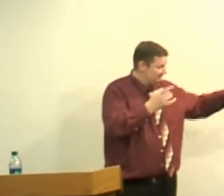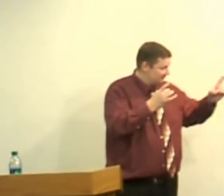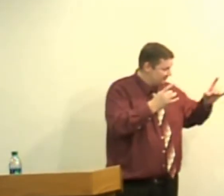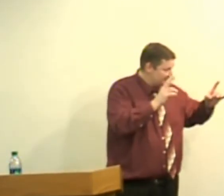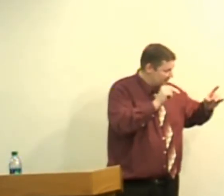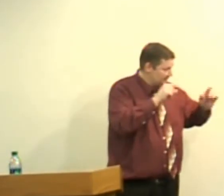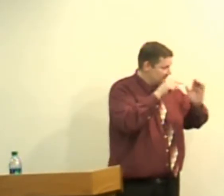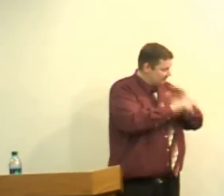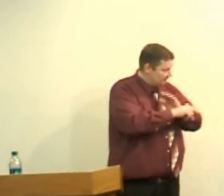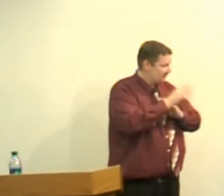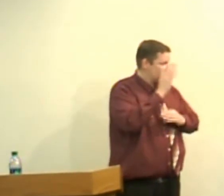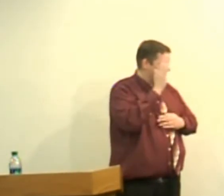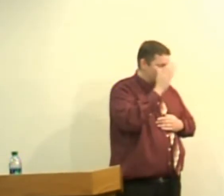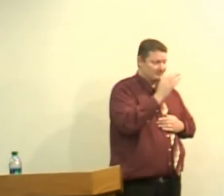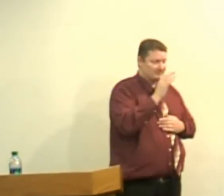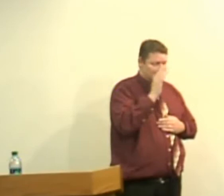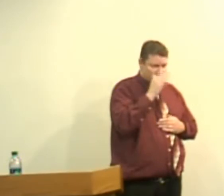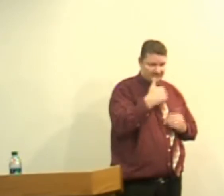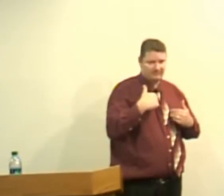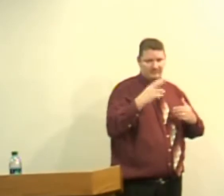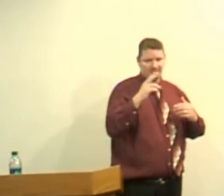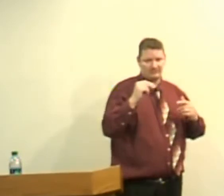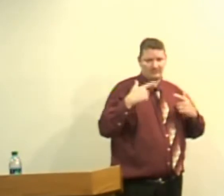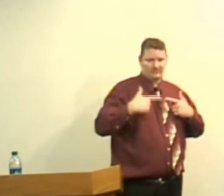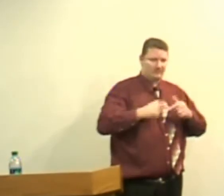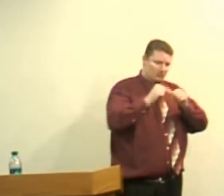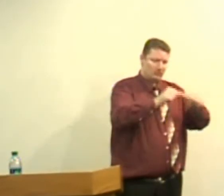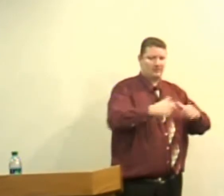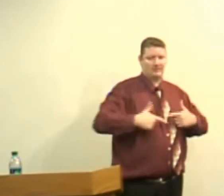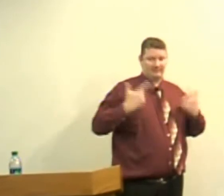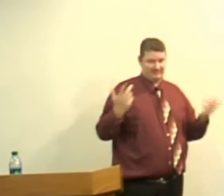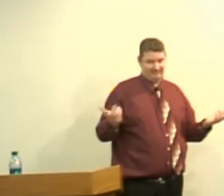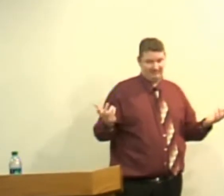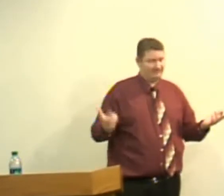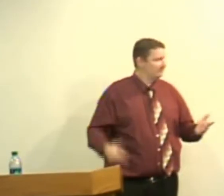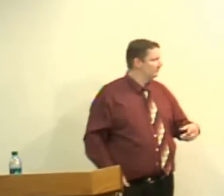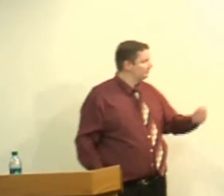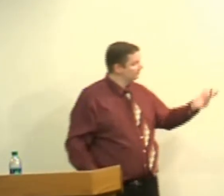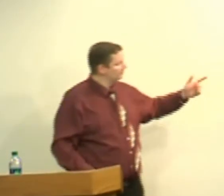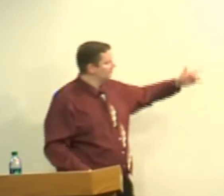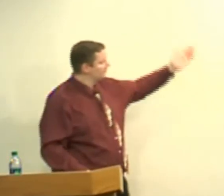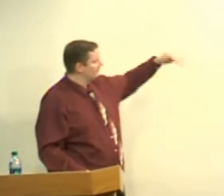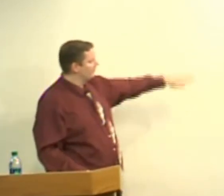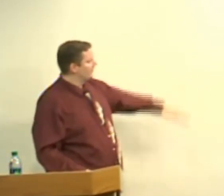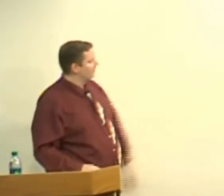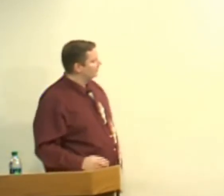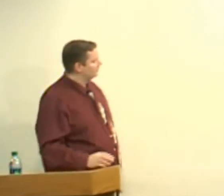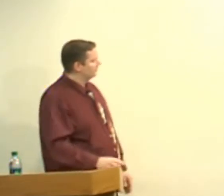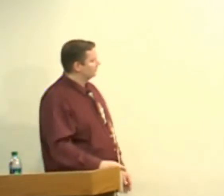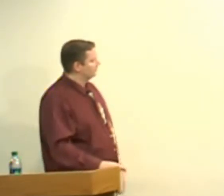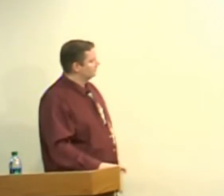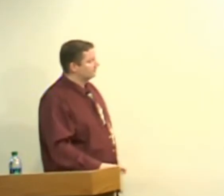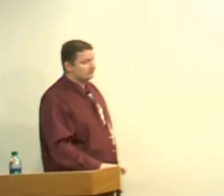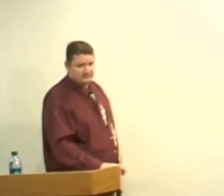gossip about one another. Because he says, everyone who hates his brother is a murderer. No murder has eternal life.